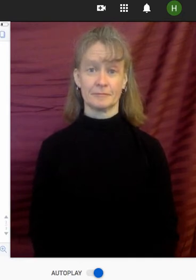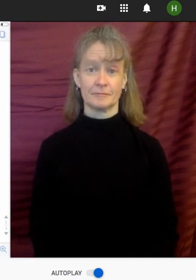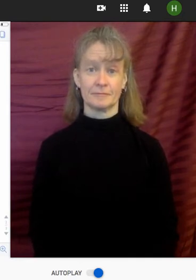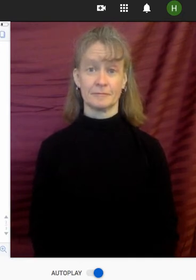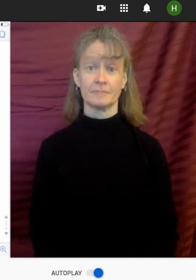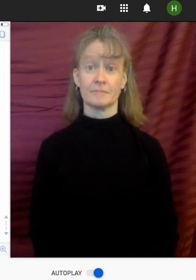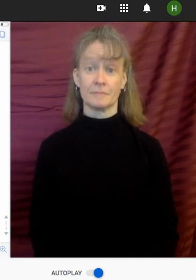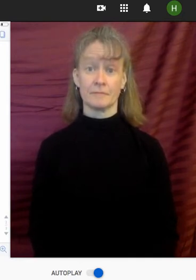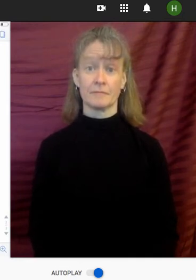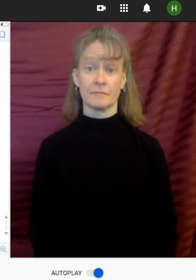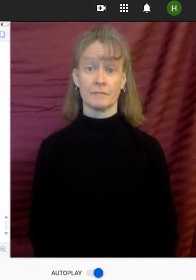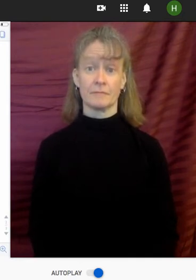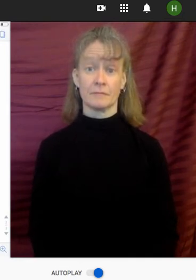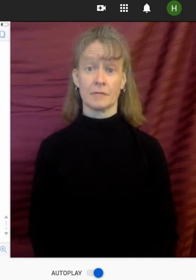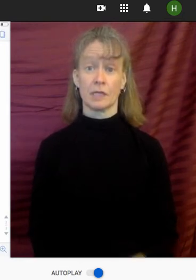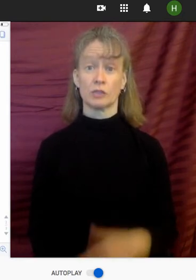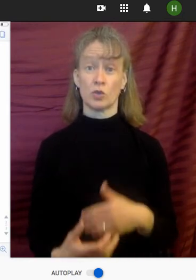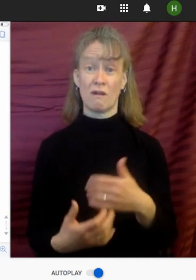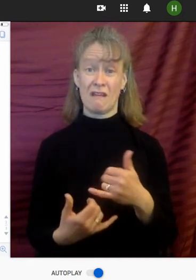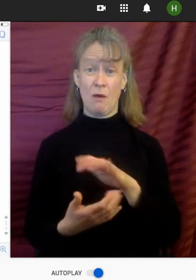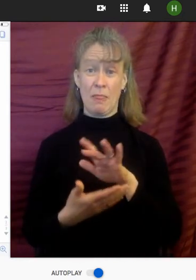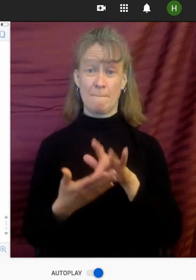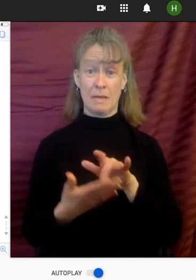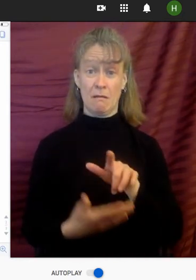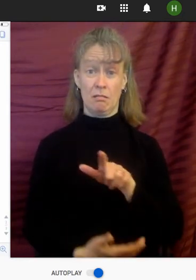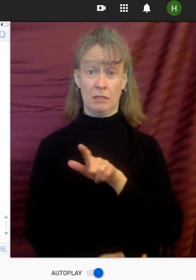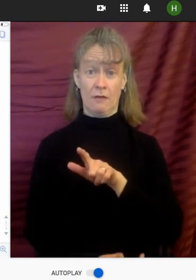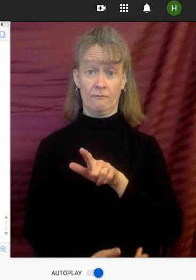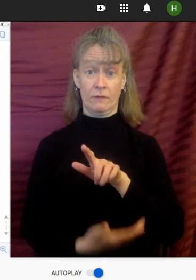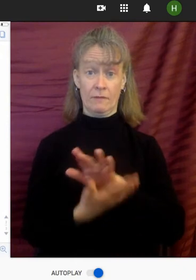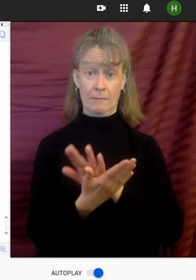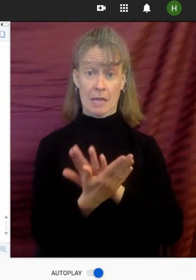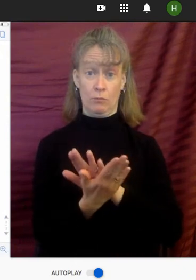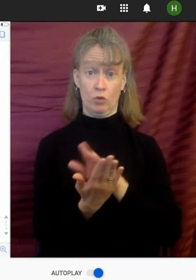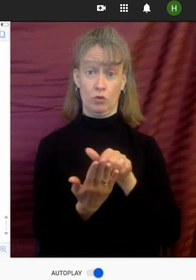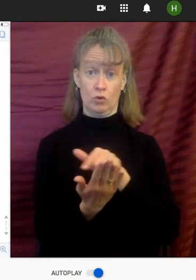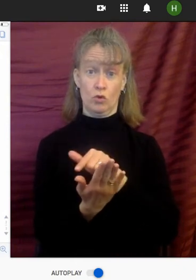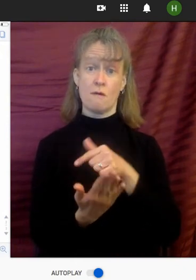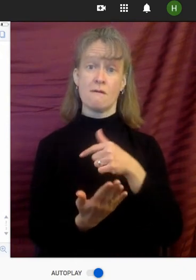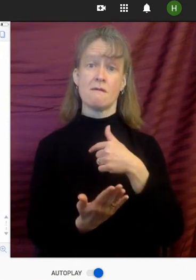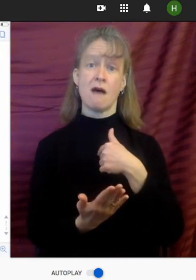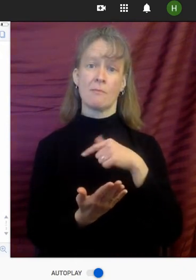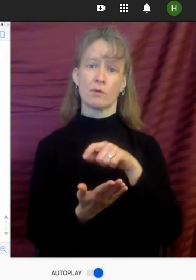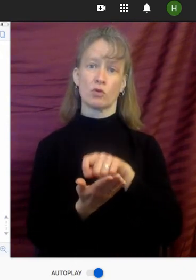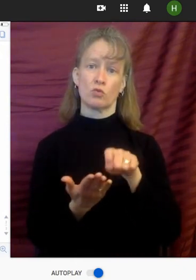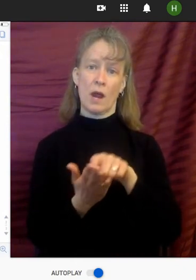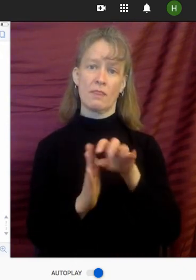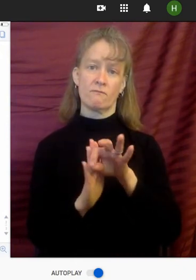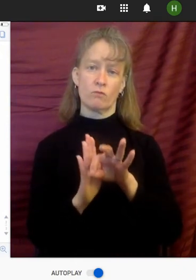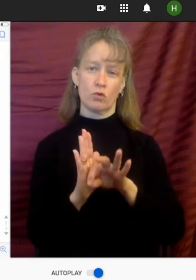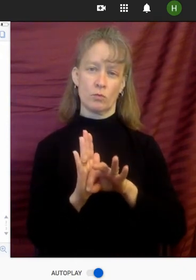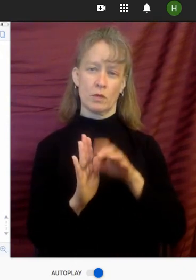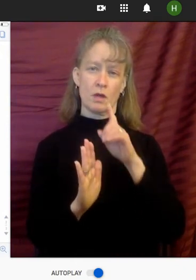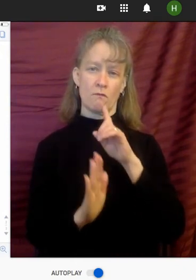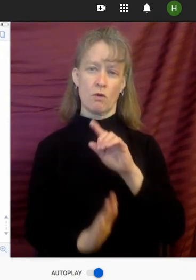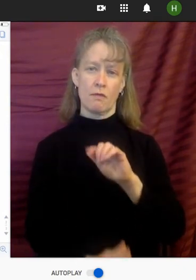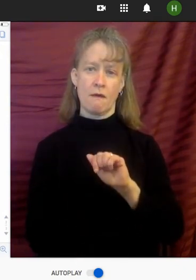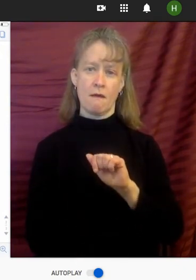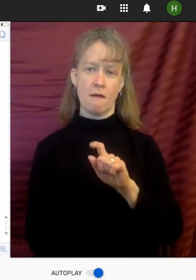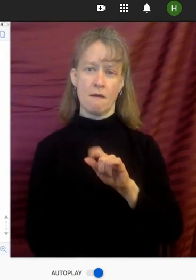So in the middle left side of our page, I'm going to write the formula for the axis of